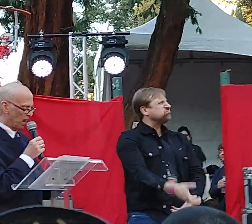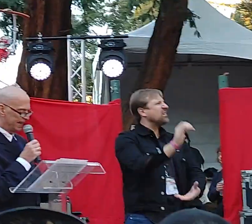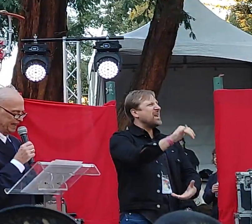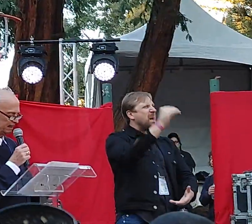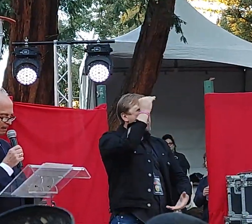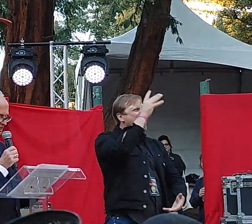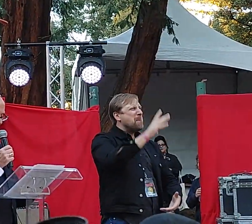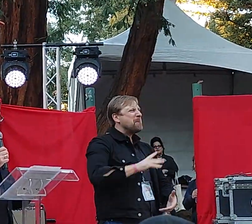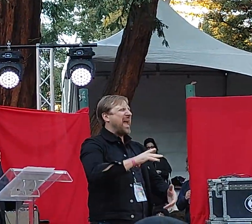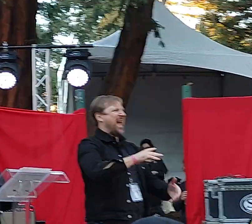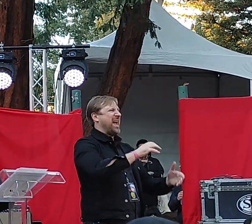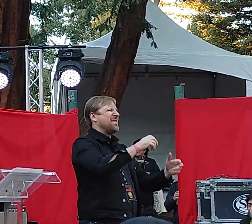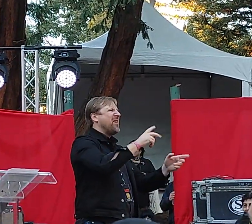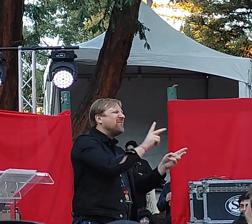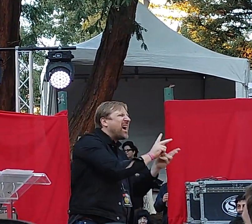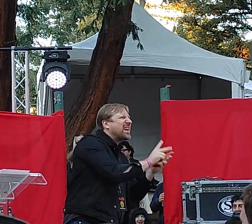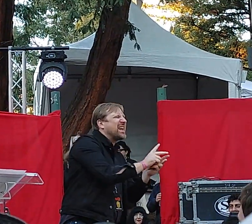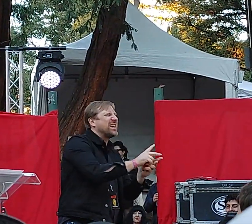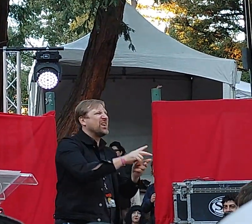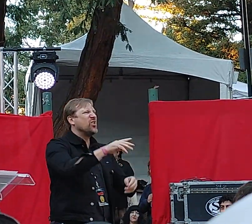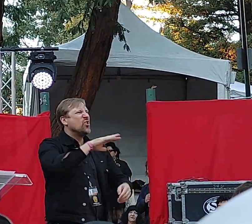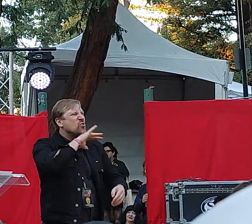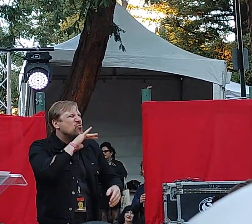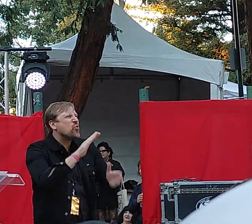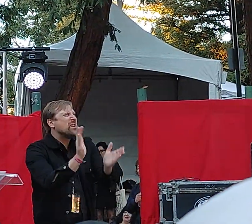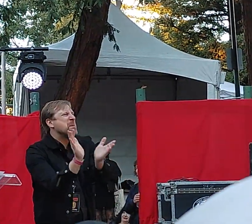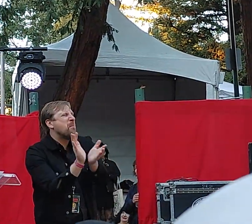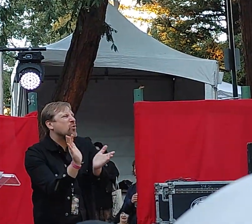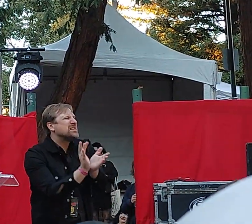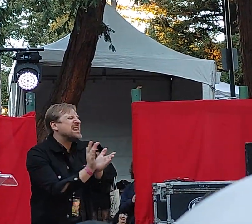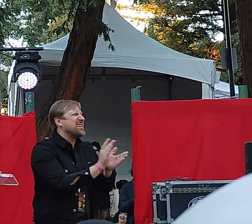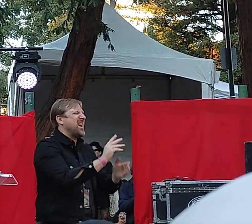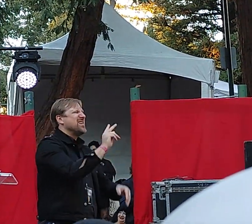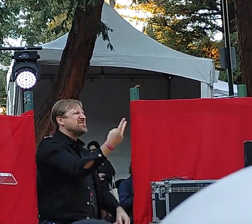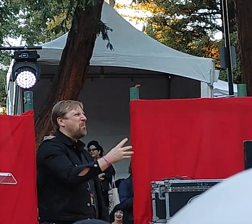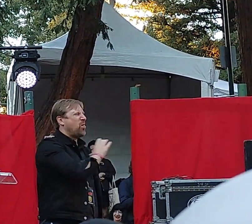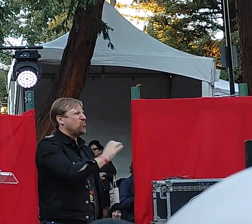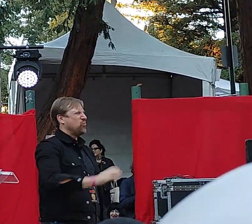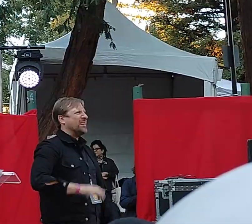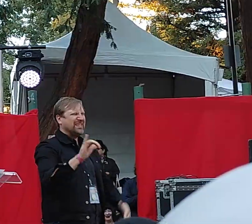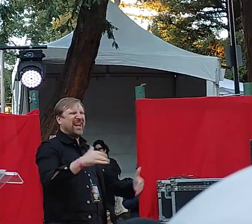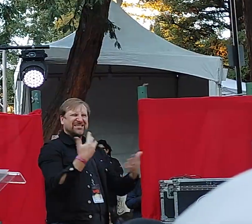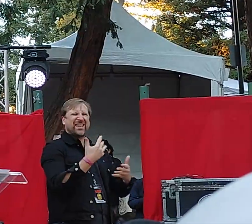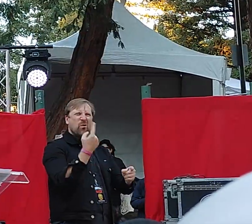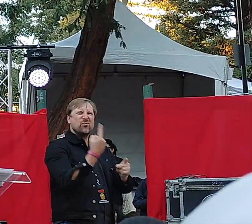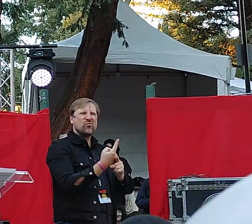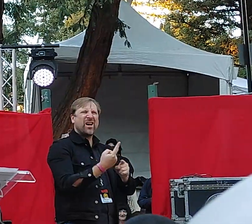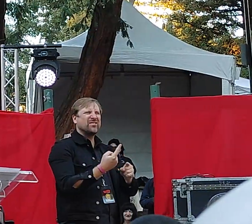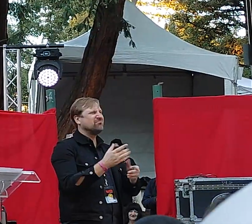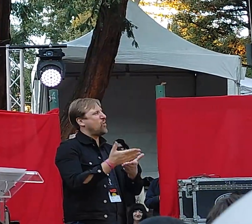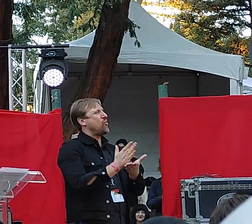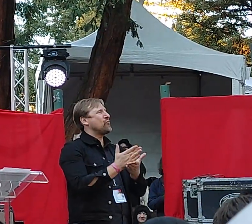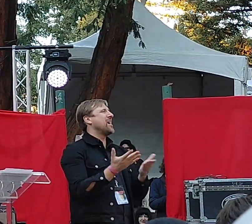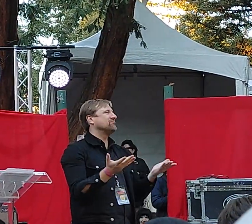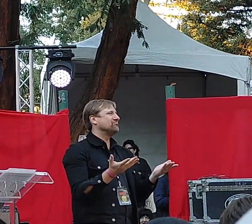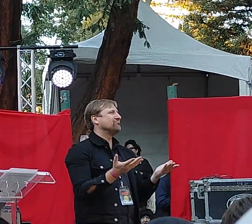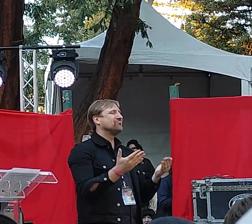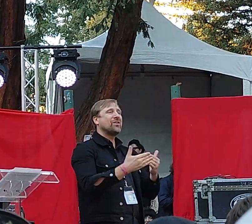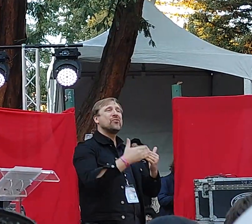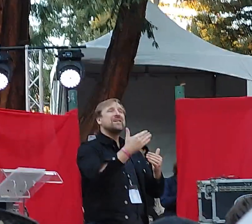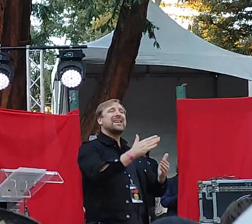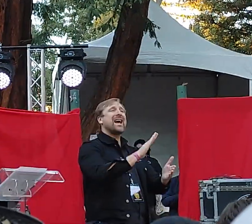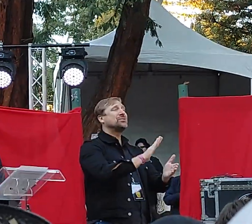Man Bunny. Dino Dirty Martina. Peaches Devil Christ. How's that for scary? All right. Our